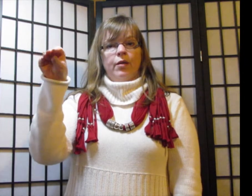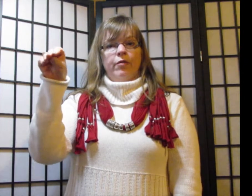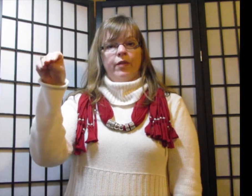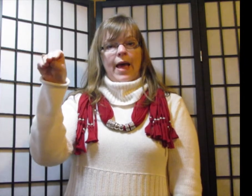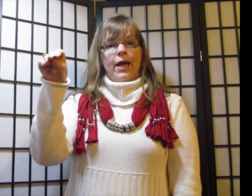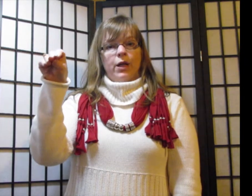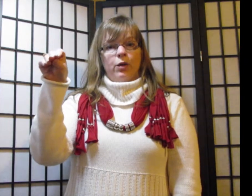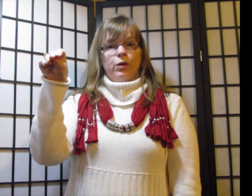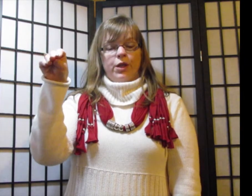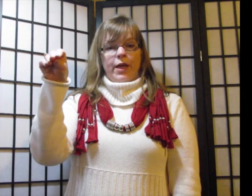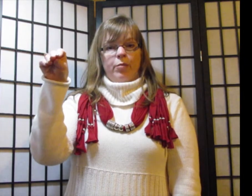flat O shape.